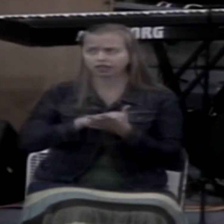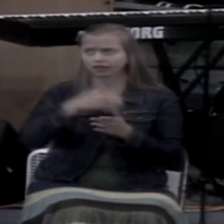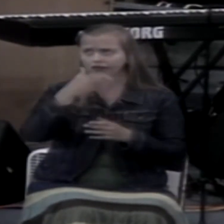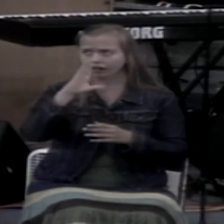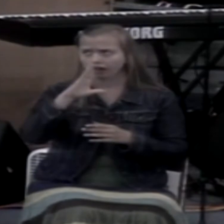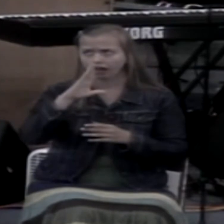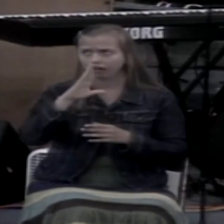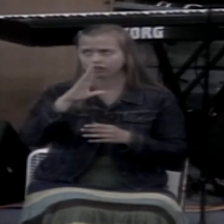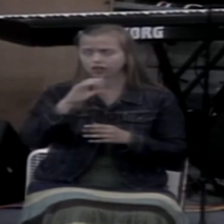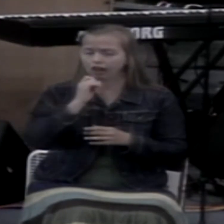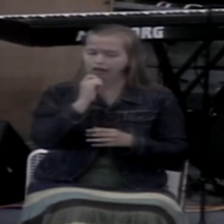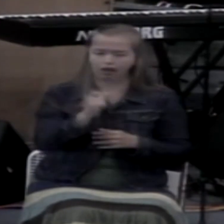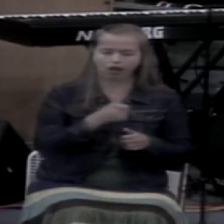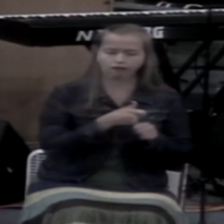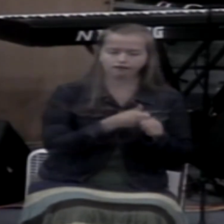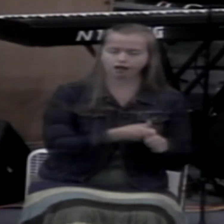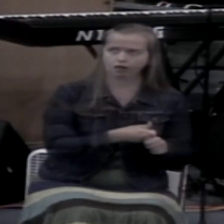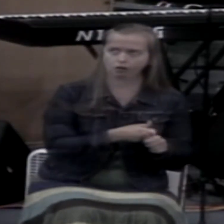Now, he